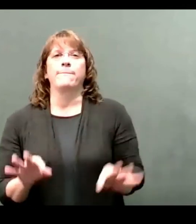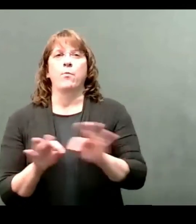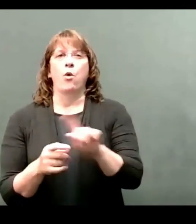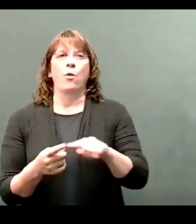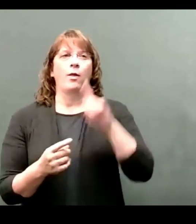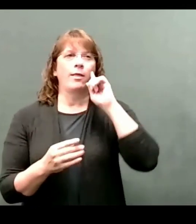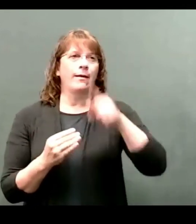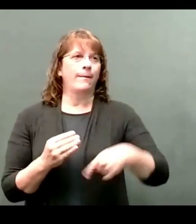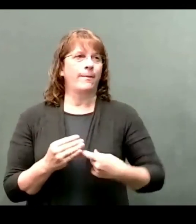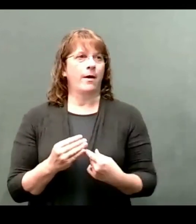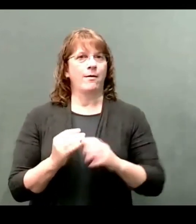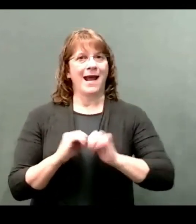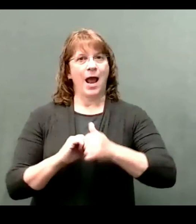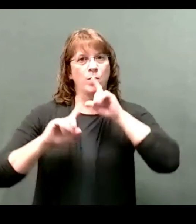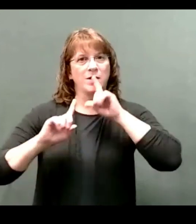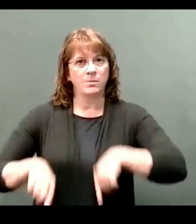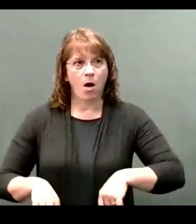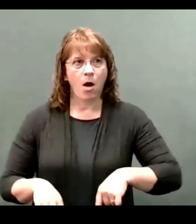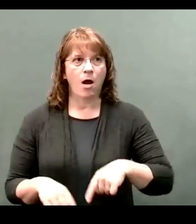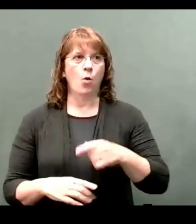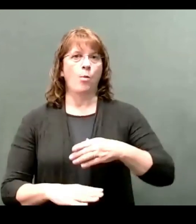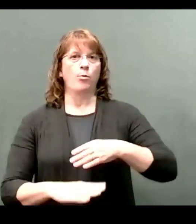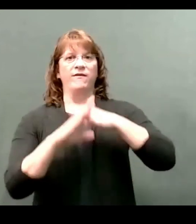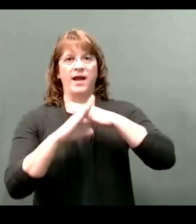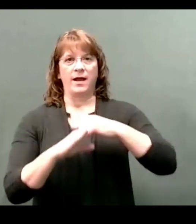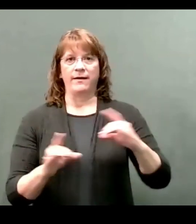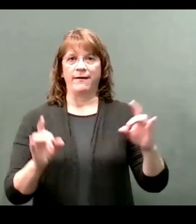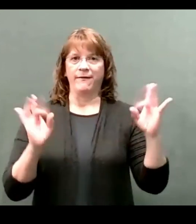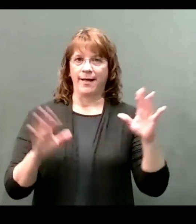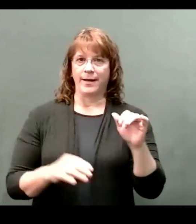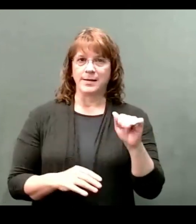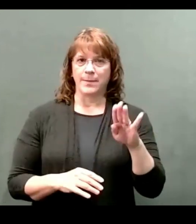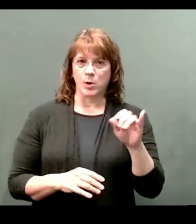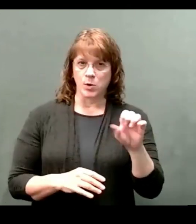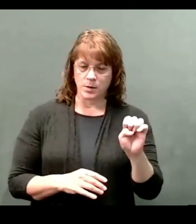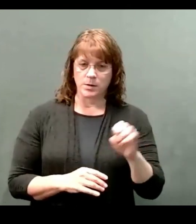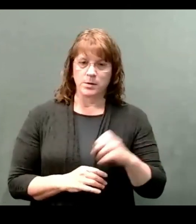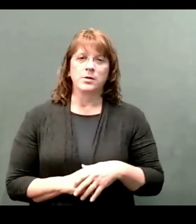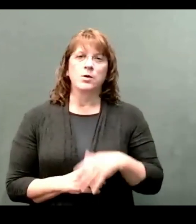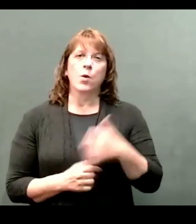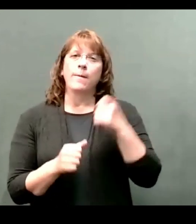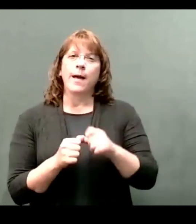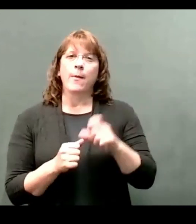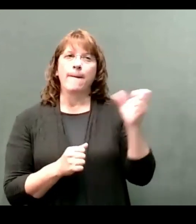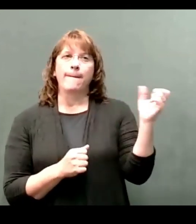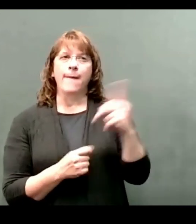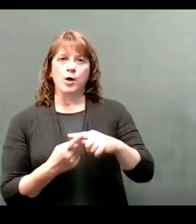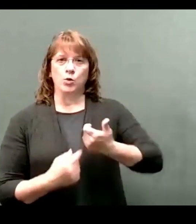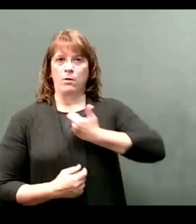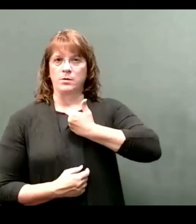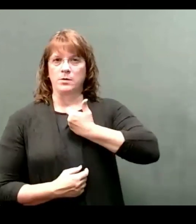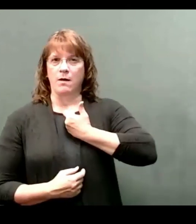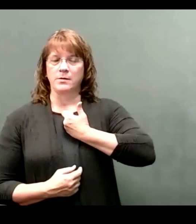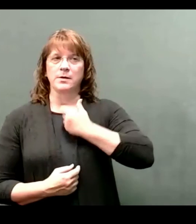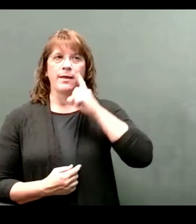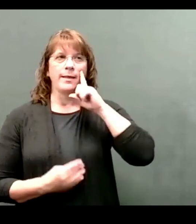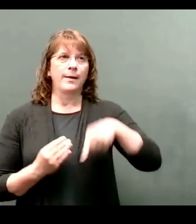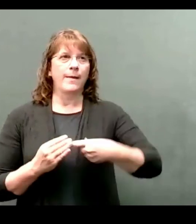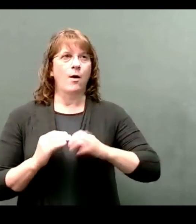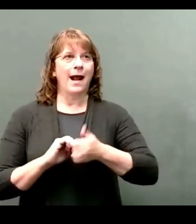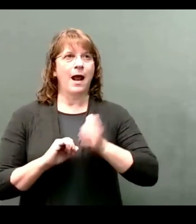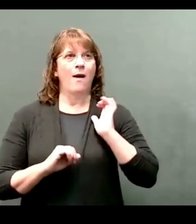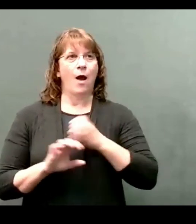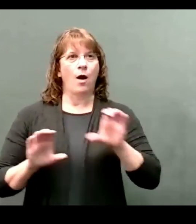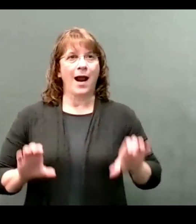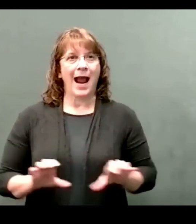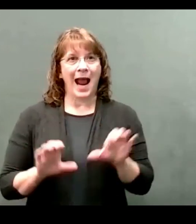responding to or preventing violence and abuse is remembering to always come back to ourselves and think about how our actions are moving us either closer